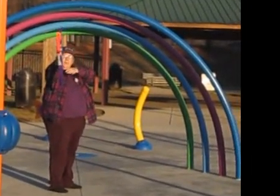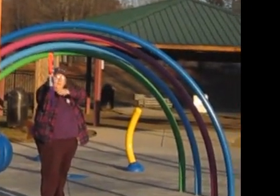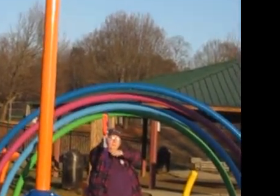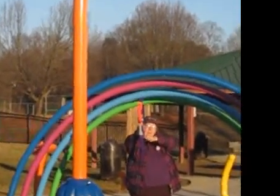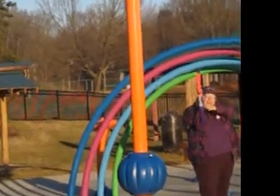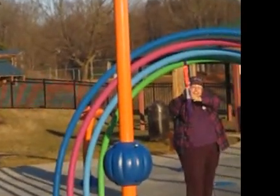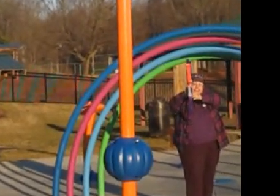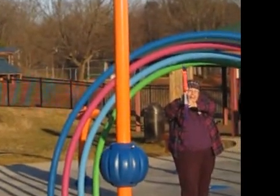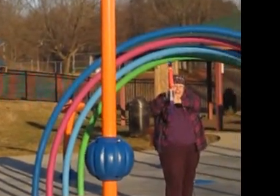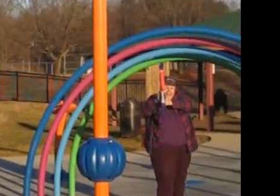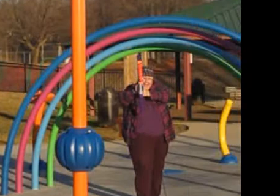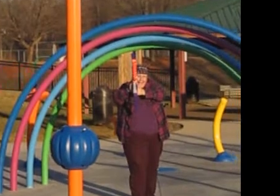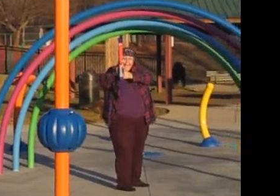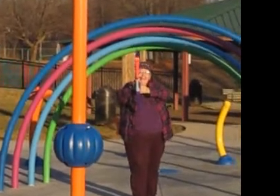Oh, yeah. Jeez!